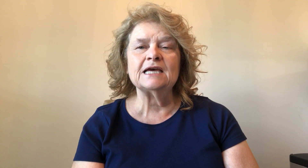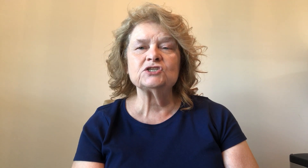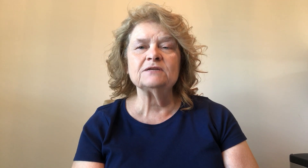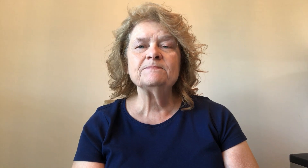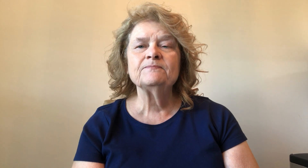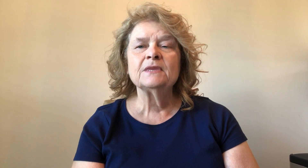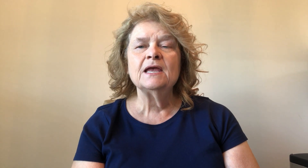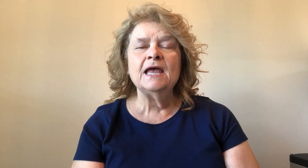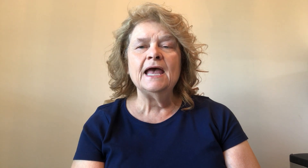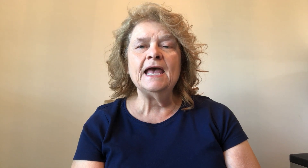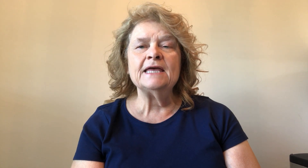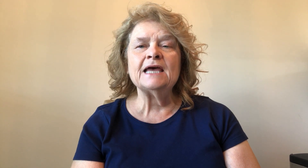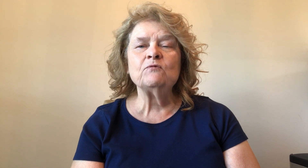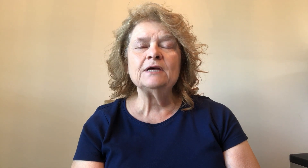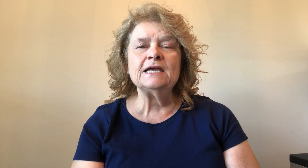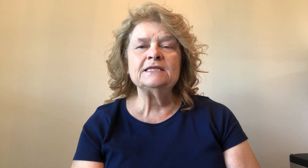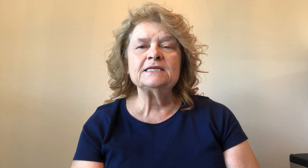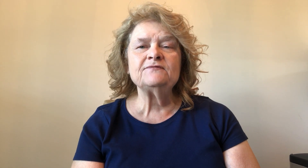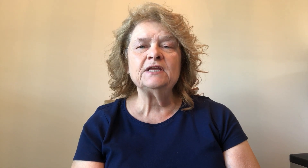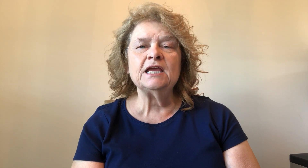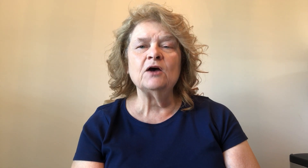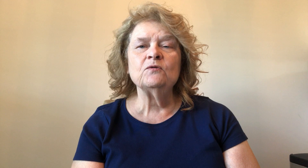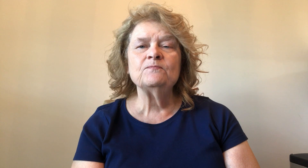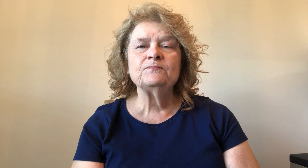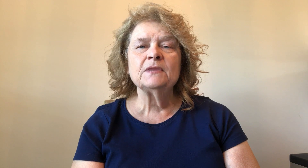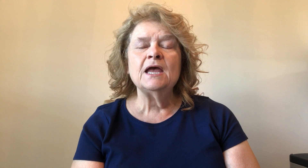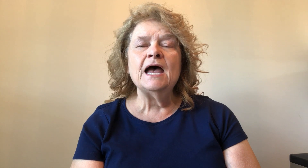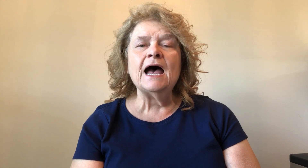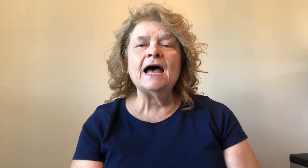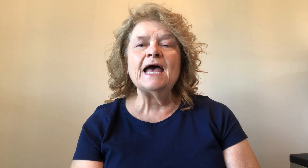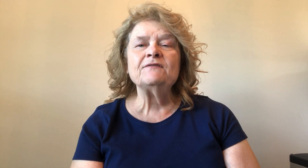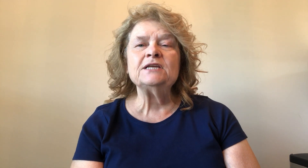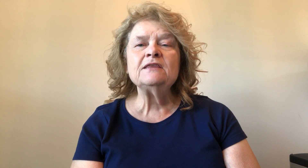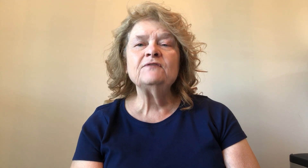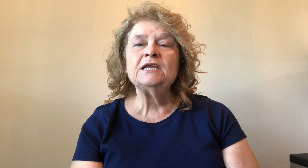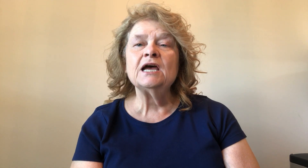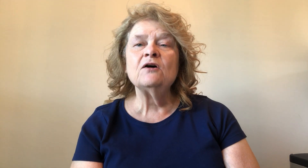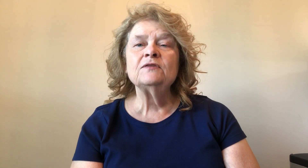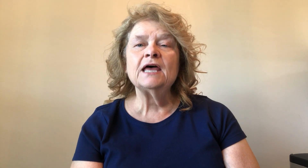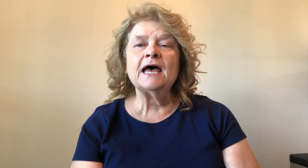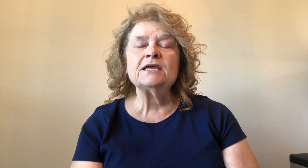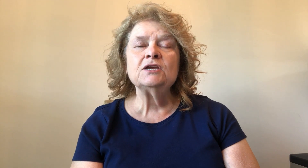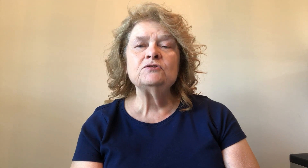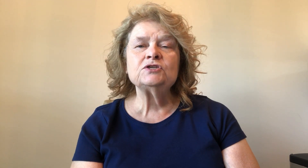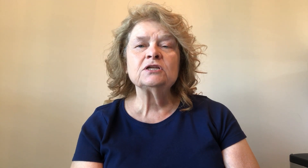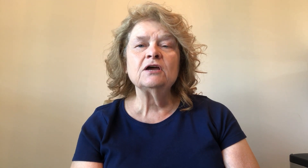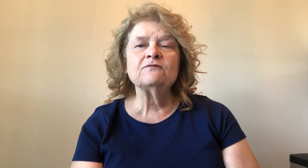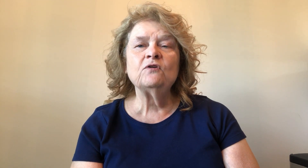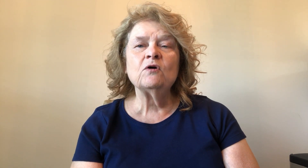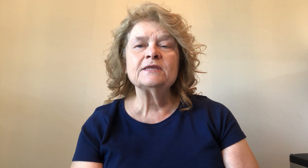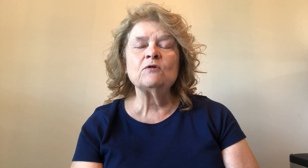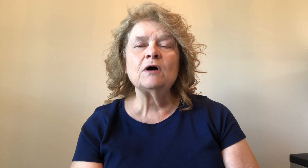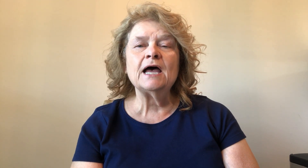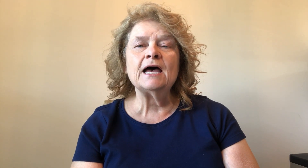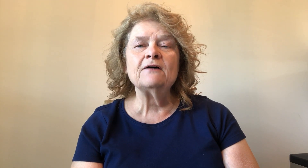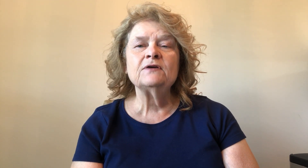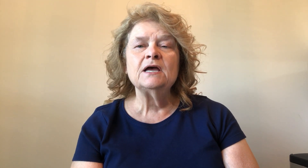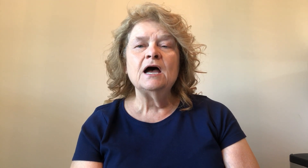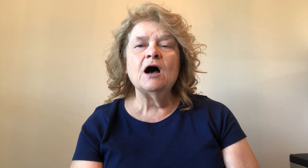session. And that will end this video. I have another video that you should look for that will have